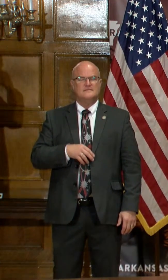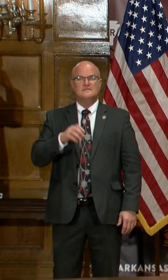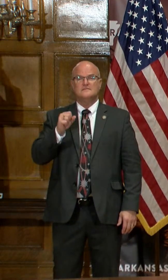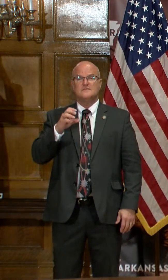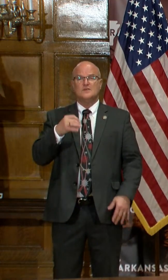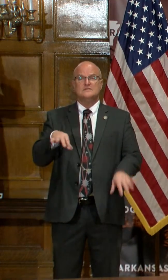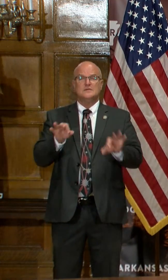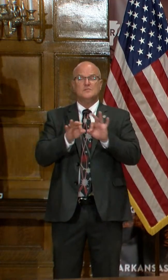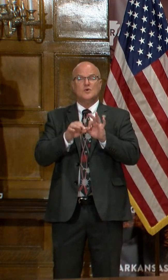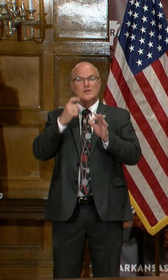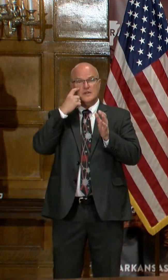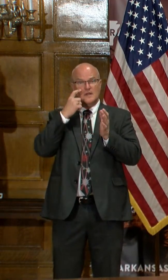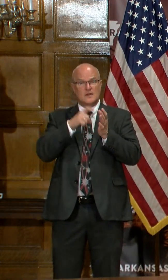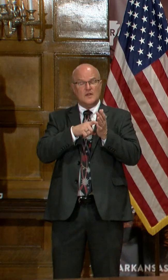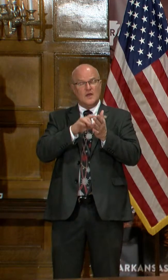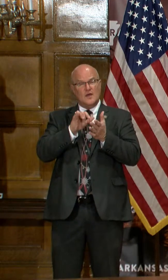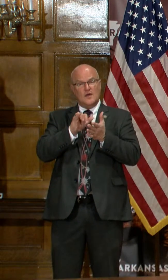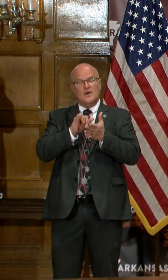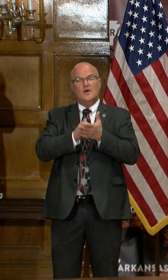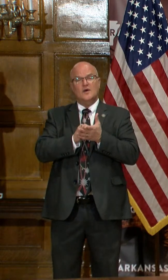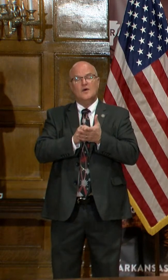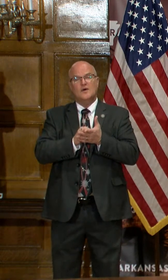So it's important to know that the